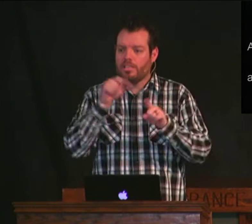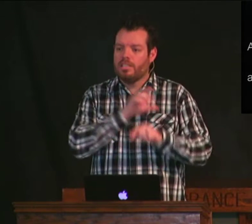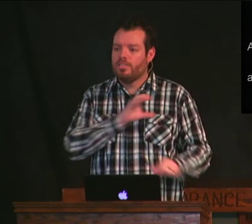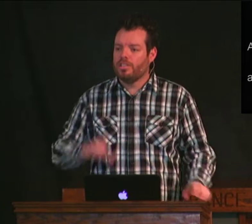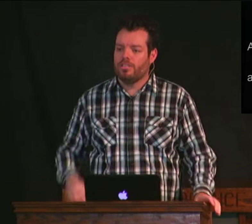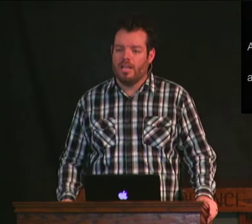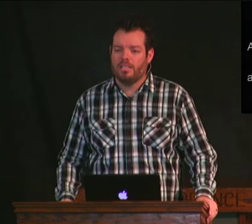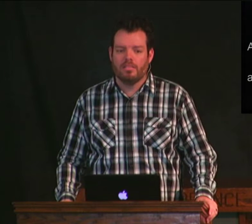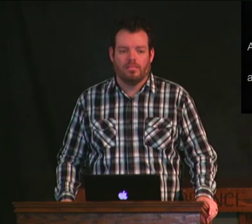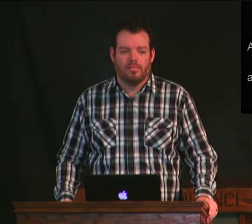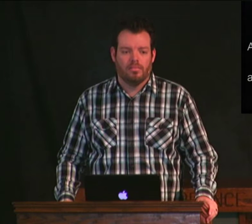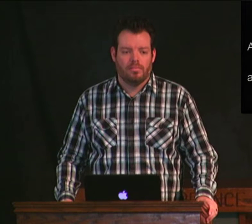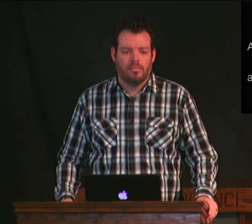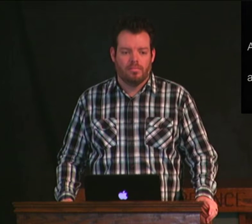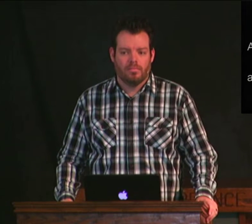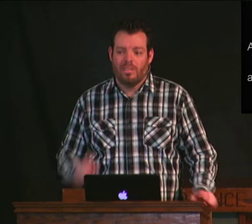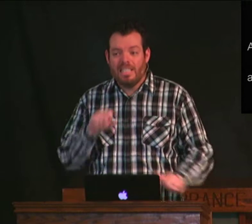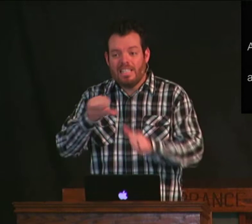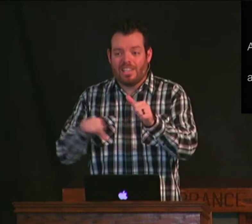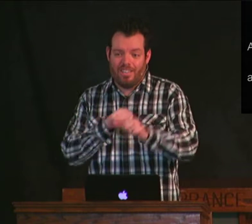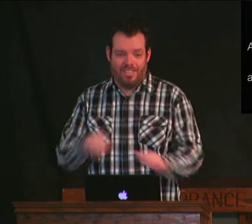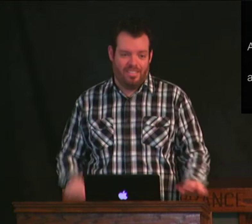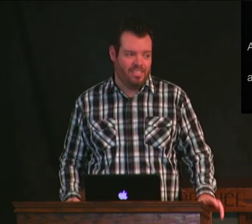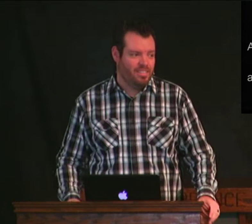Brothers, sisters in Christ, we need each other